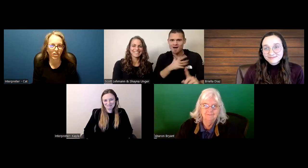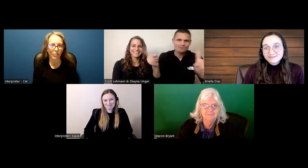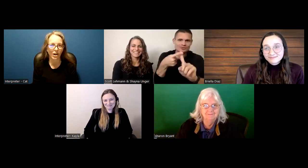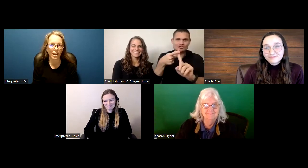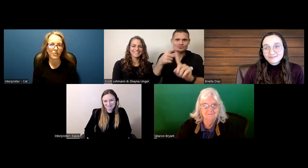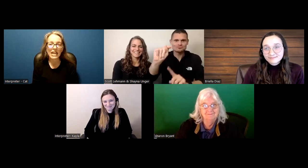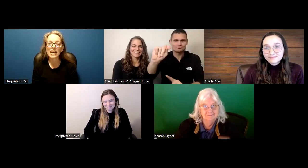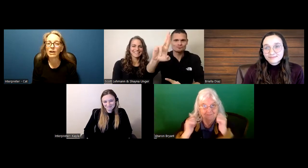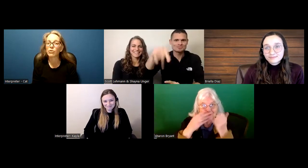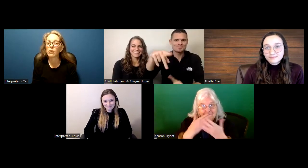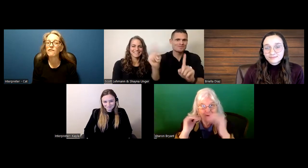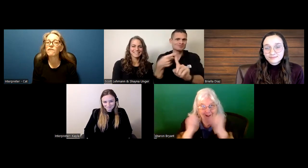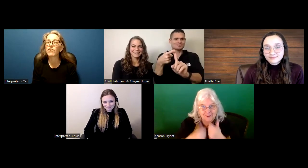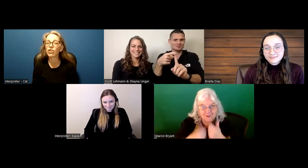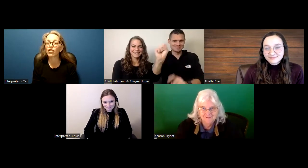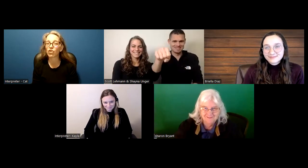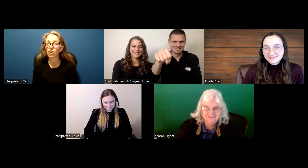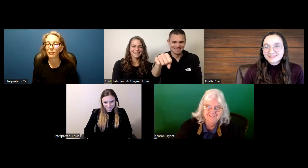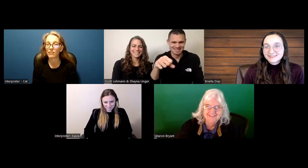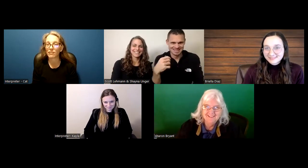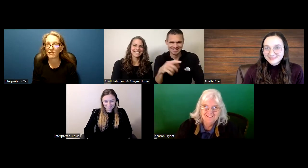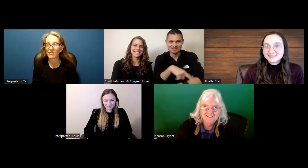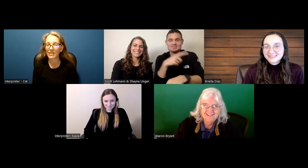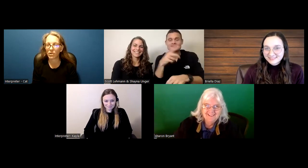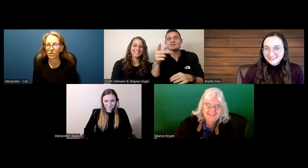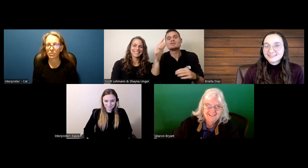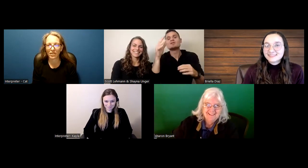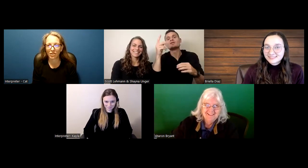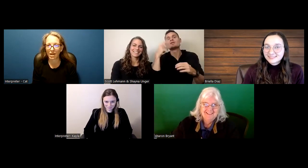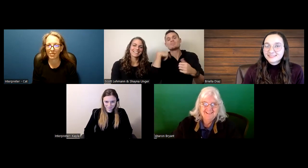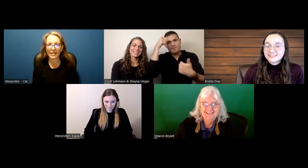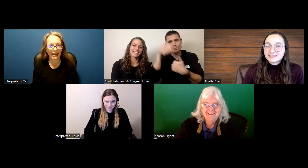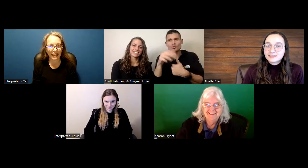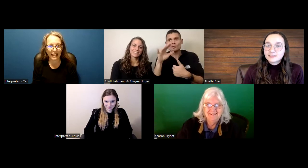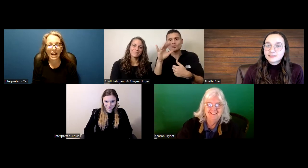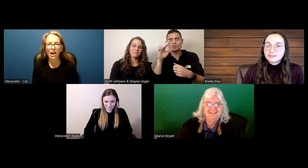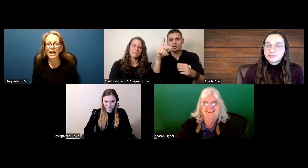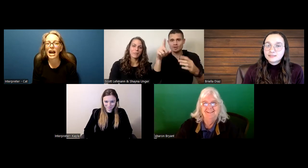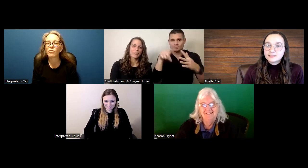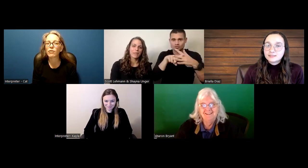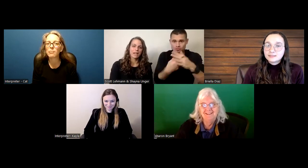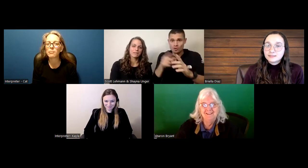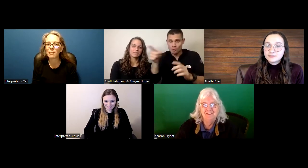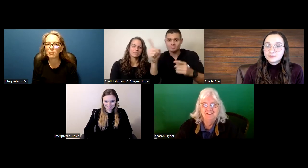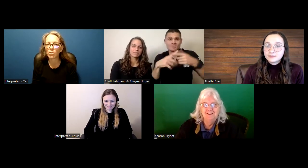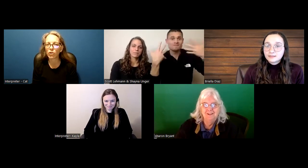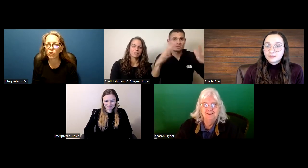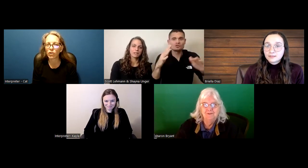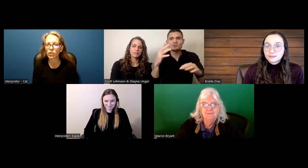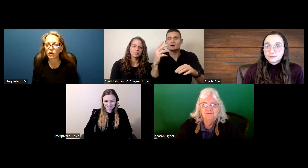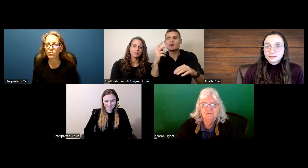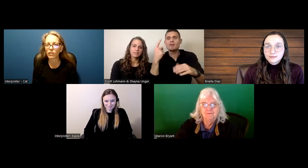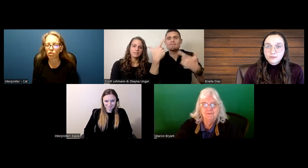a long time. All right. That was my first trip. Oh, you were such a baby. Yeah. Okay. I